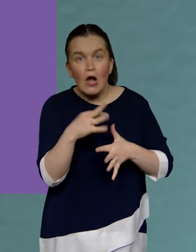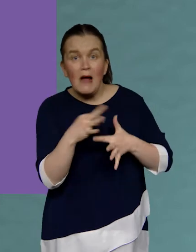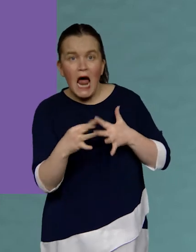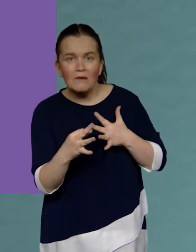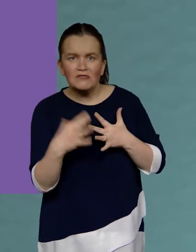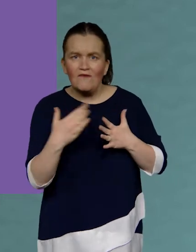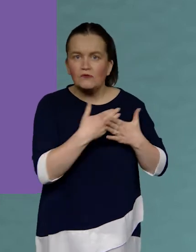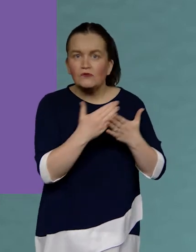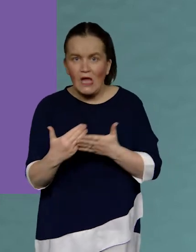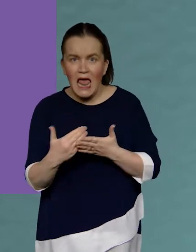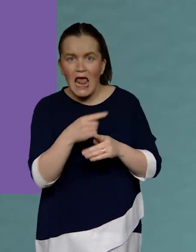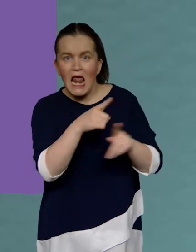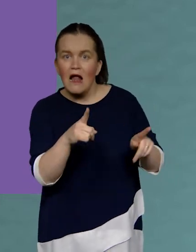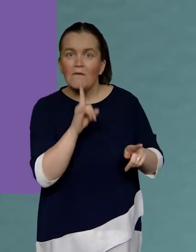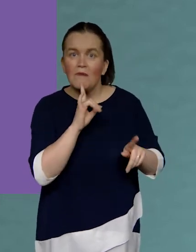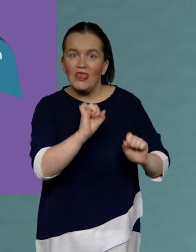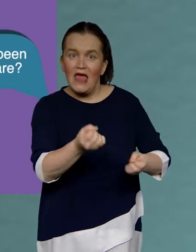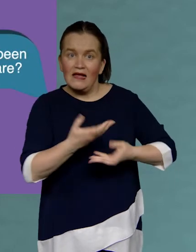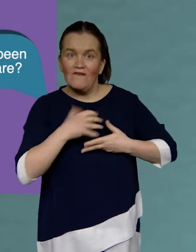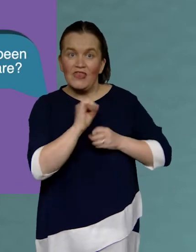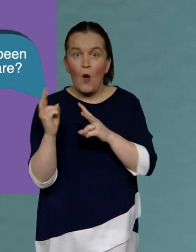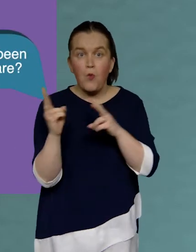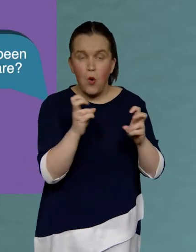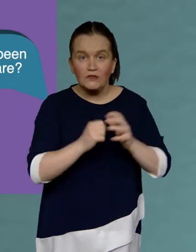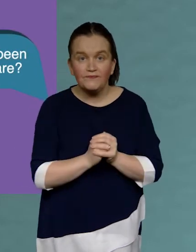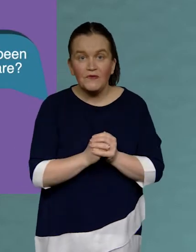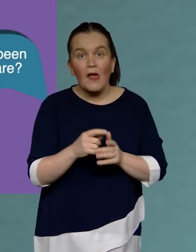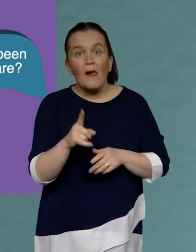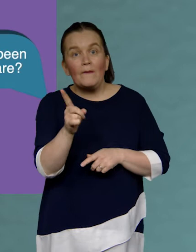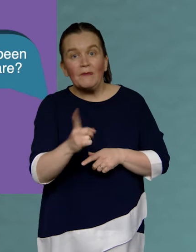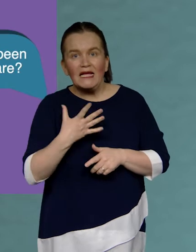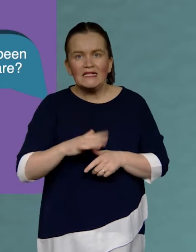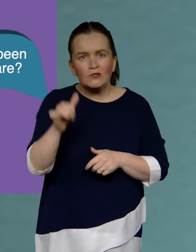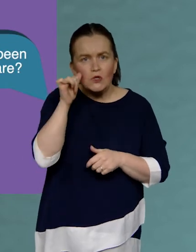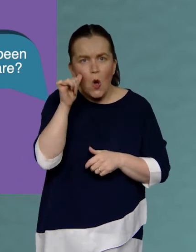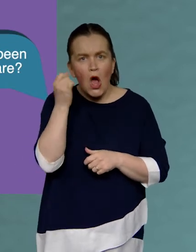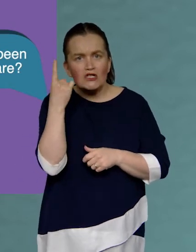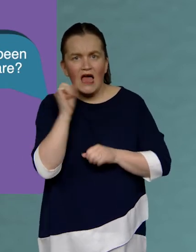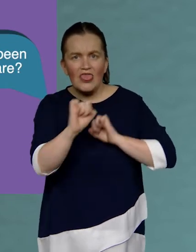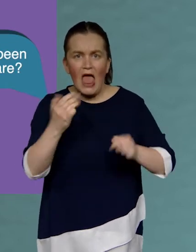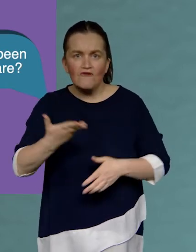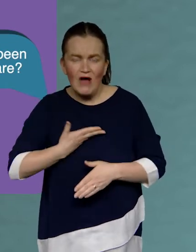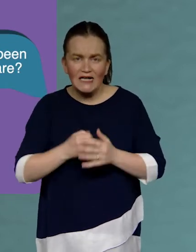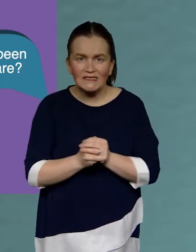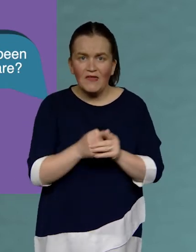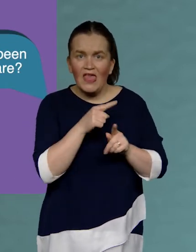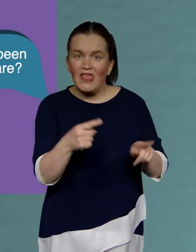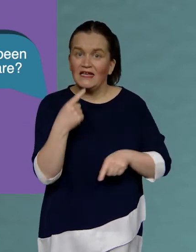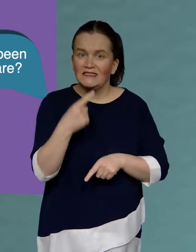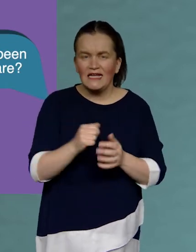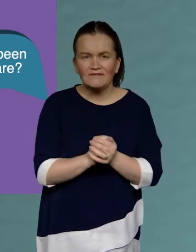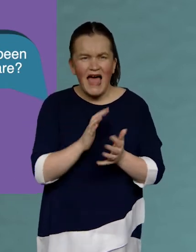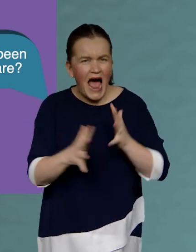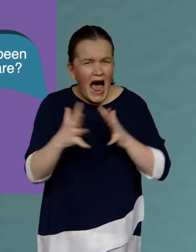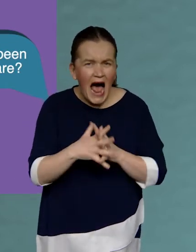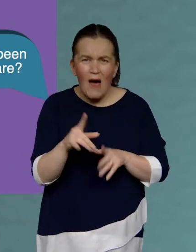Number 1. People need to know and understand their rights. People said, "How do people know if their rights have been breached if they do not know what they